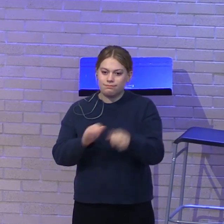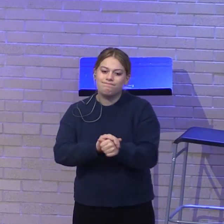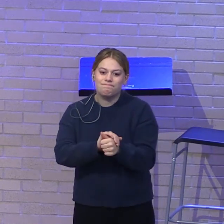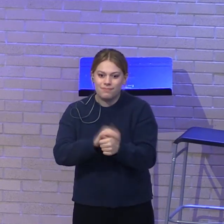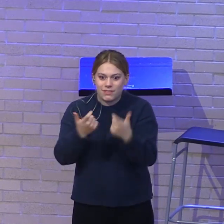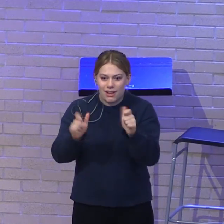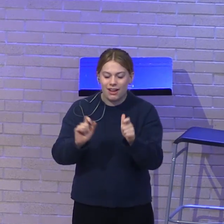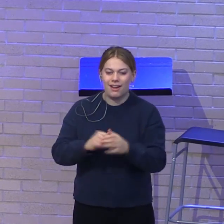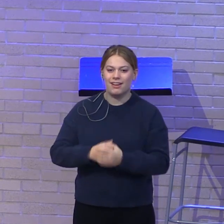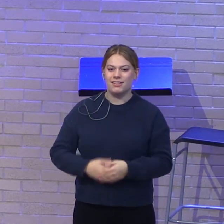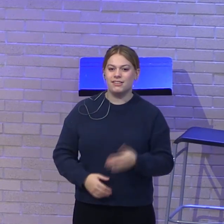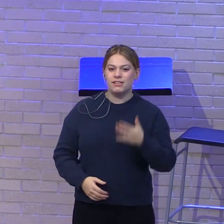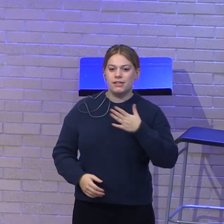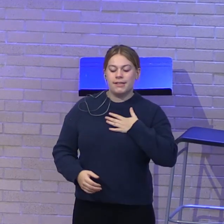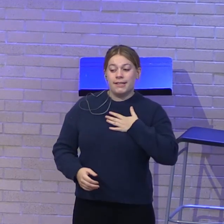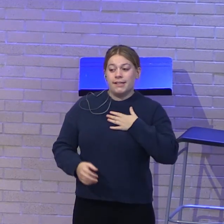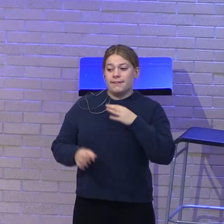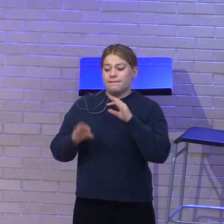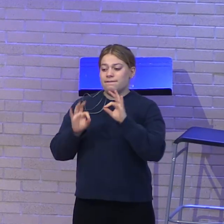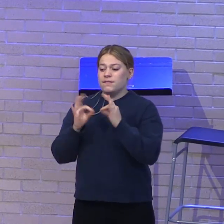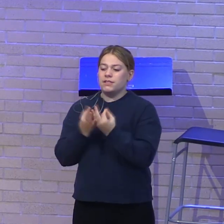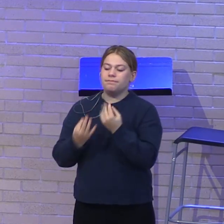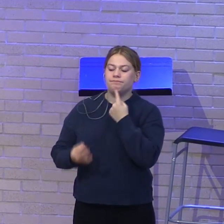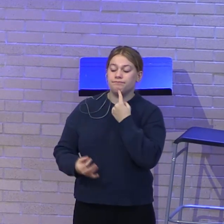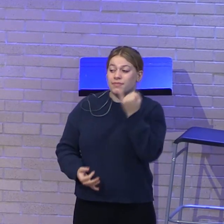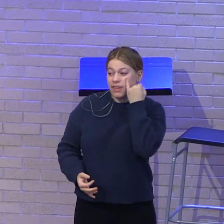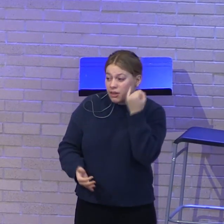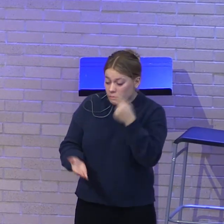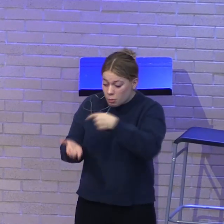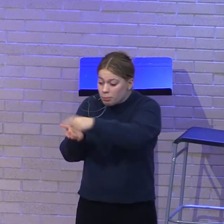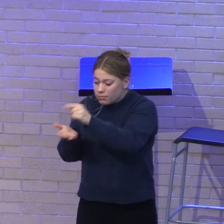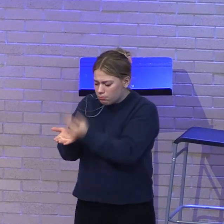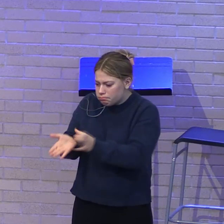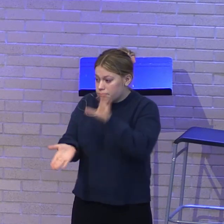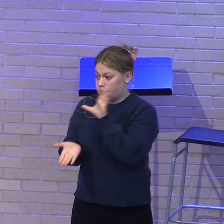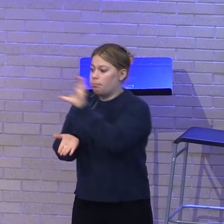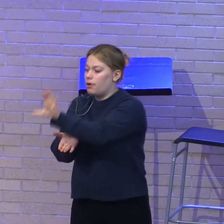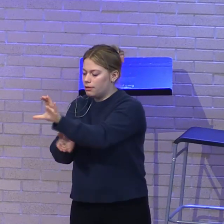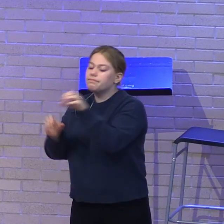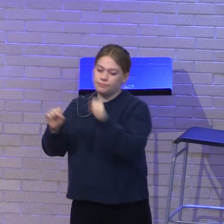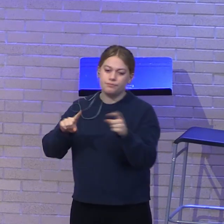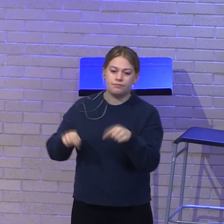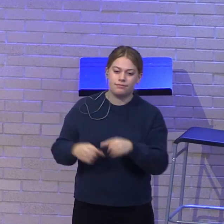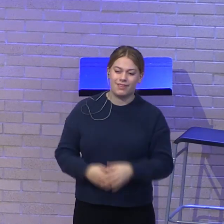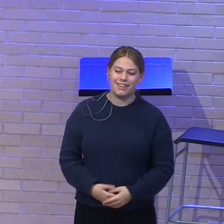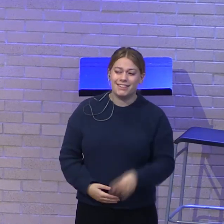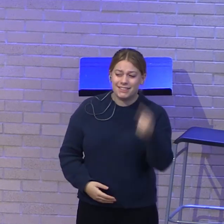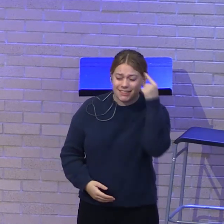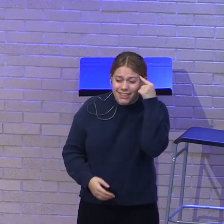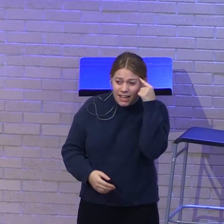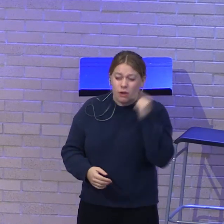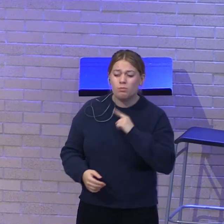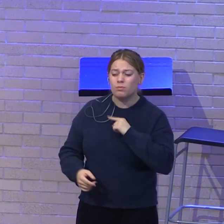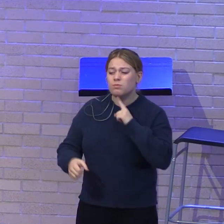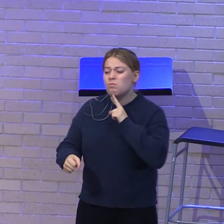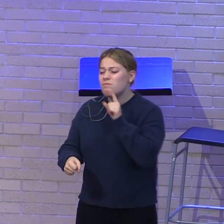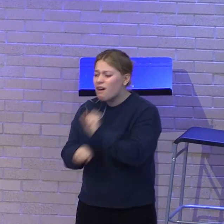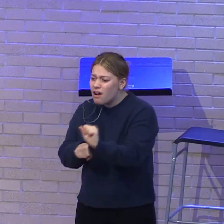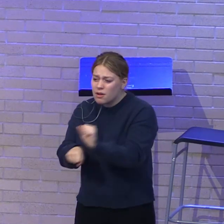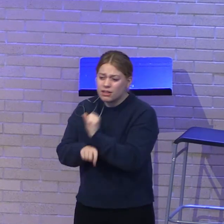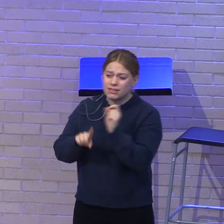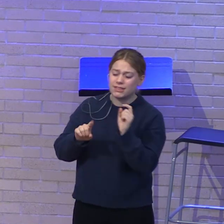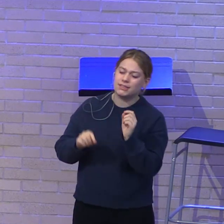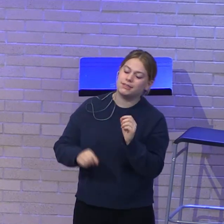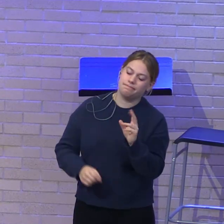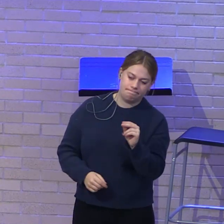deal, that I could go if I paid for the whole thing. And they didn't think I was really going to do it, but my junior